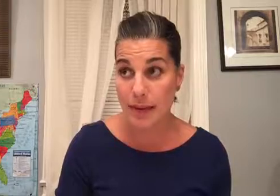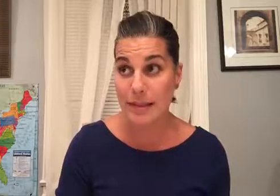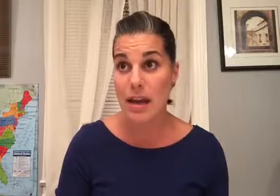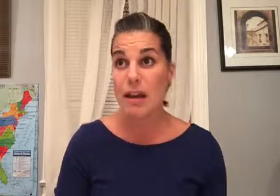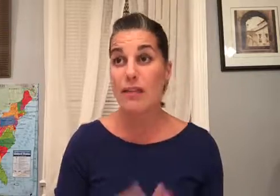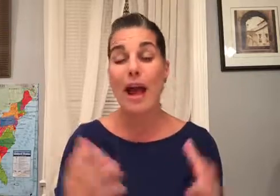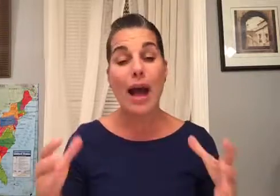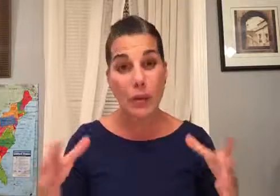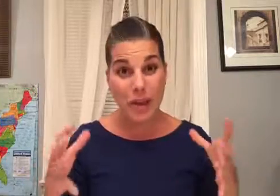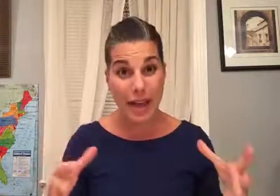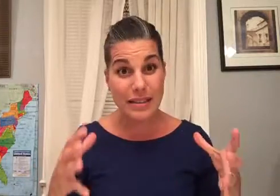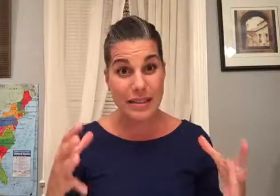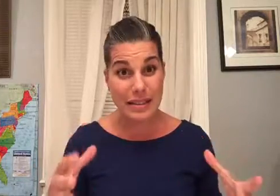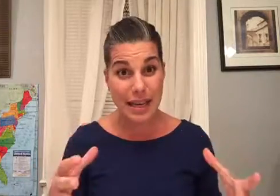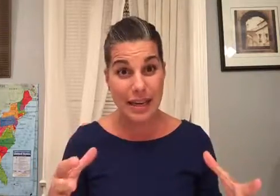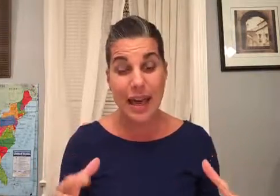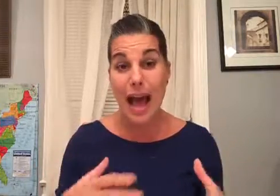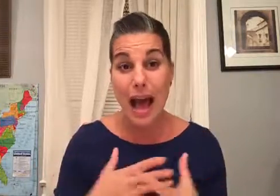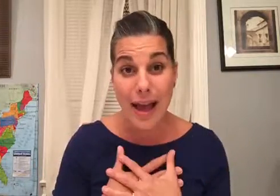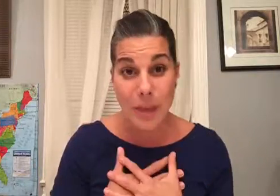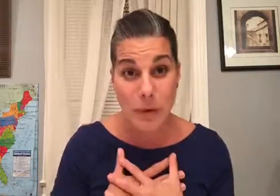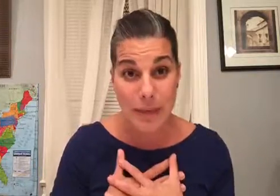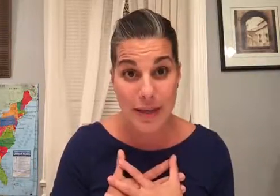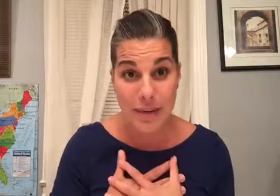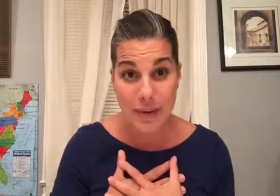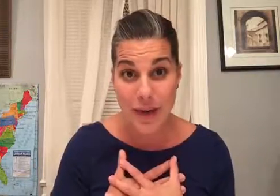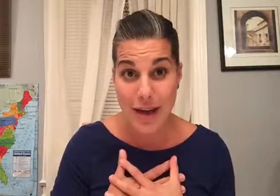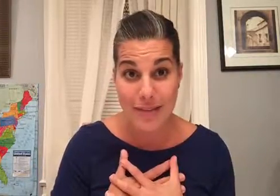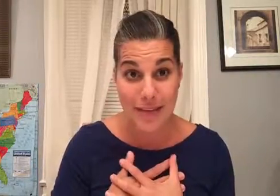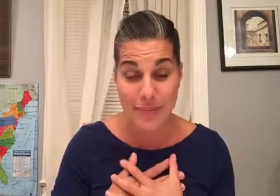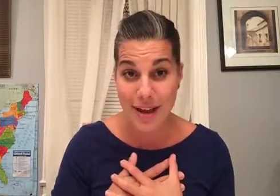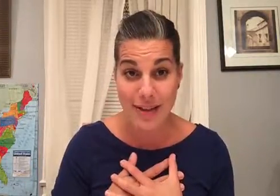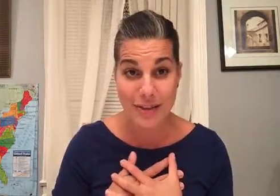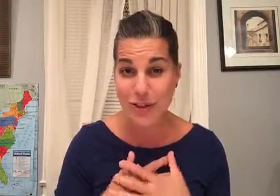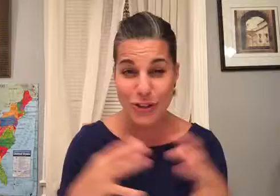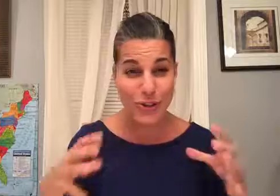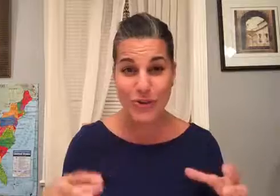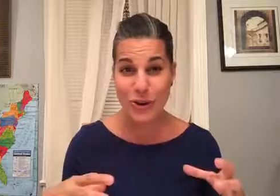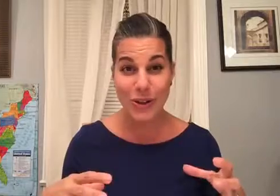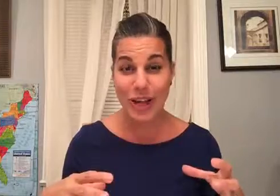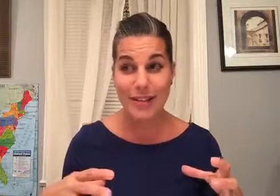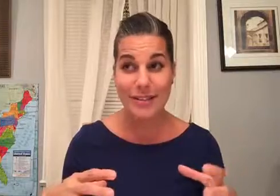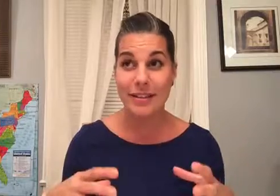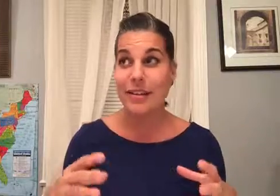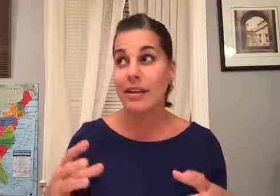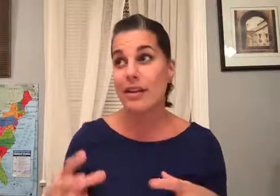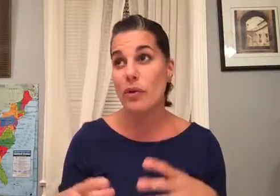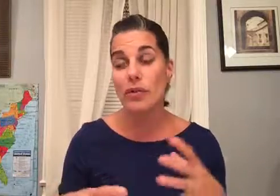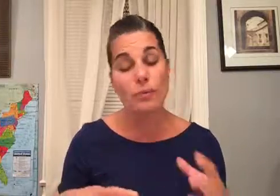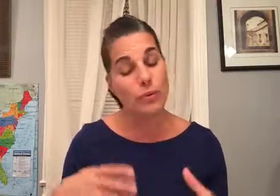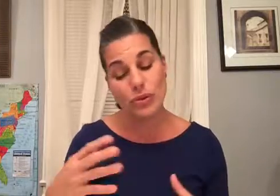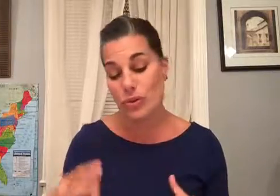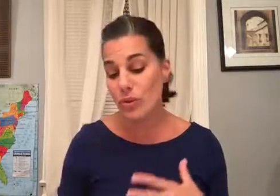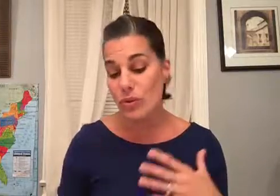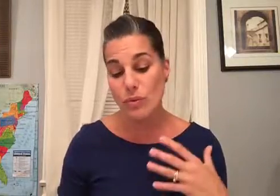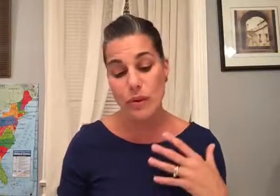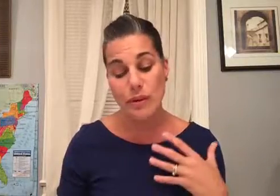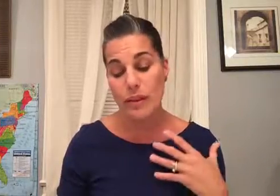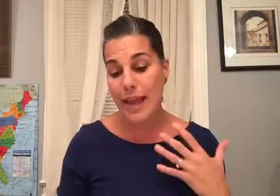signs. For our class's sake, I will be giving you guys name signs just to use in our class. And, you know, if you pursue the